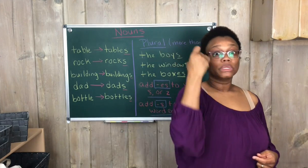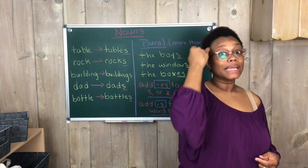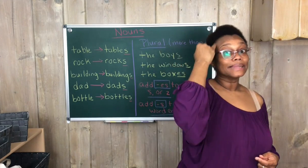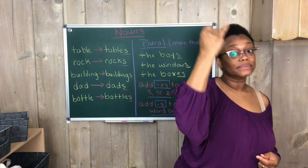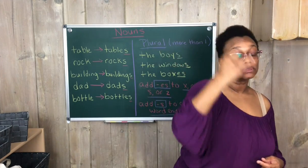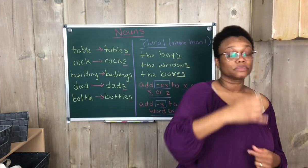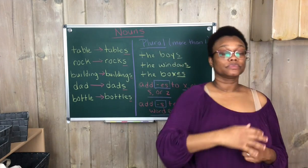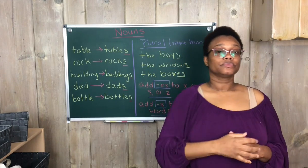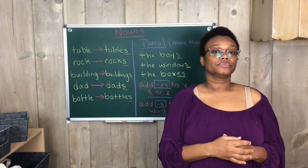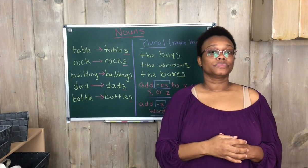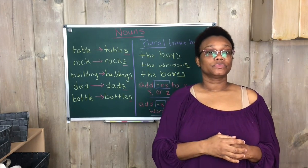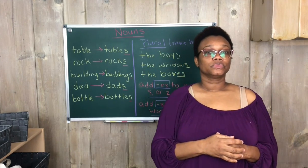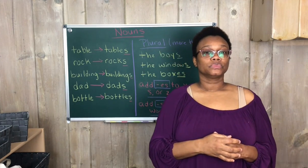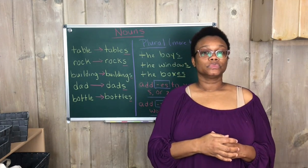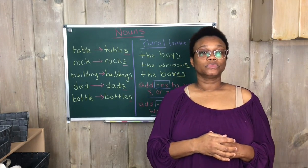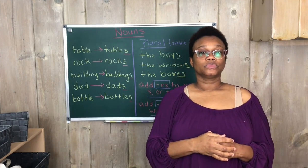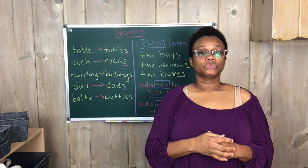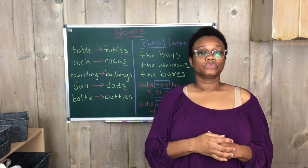or one idea.